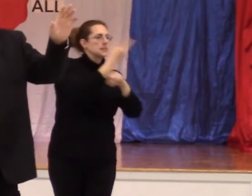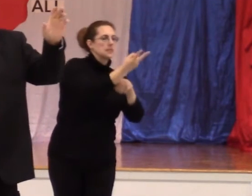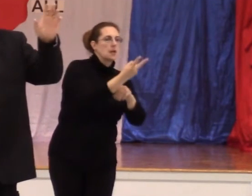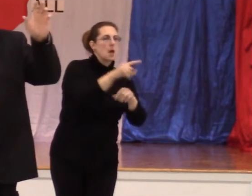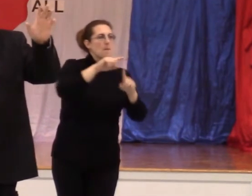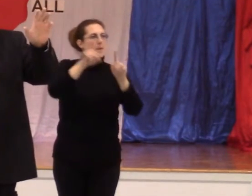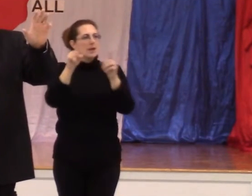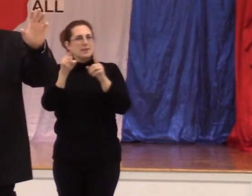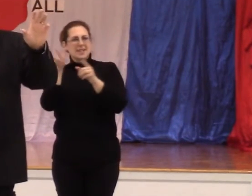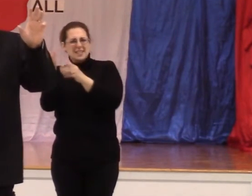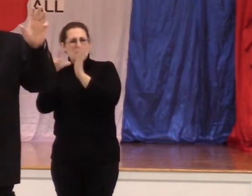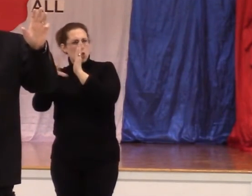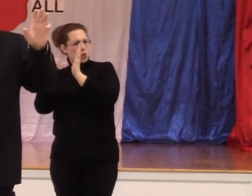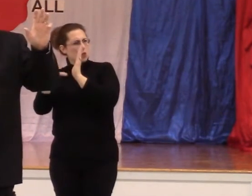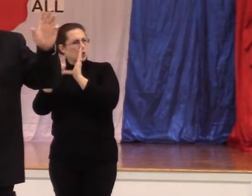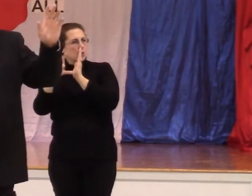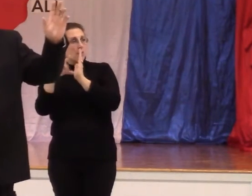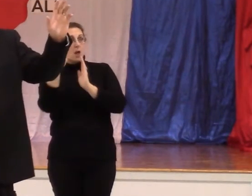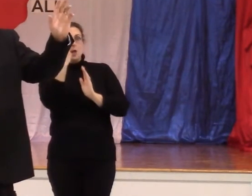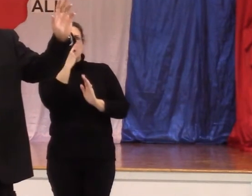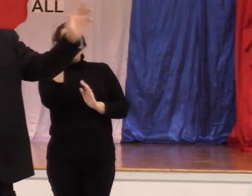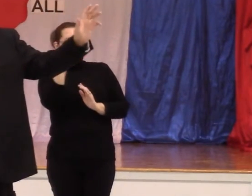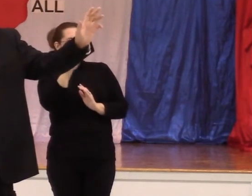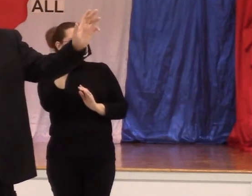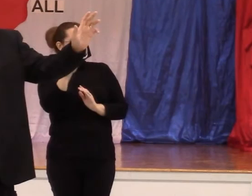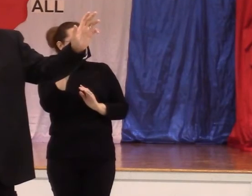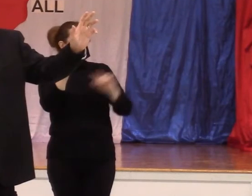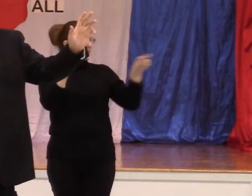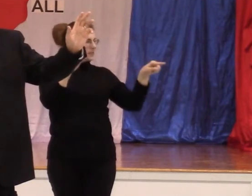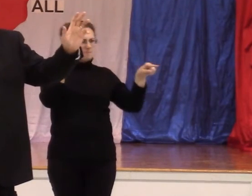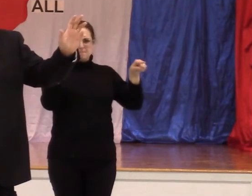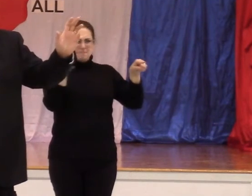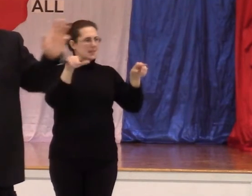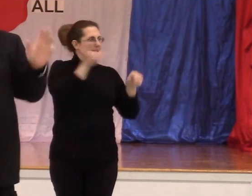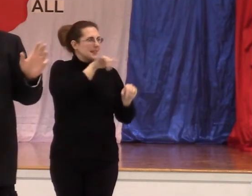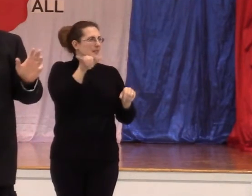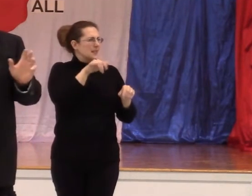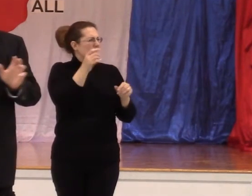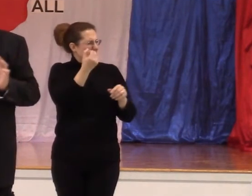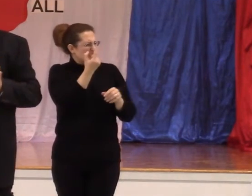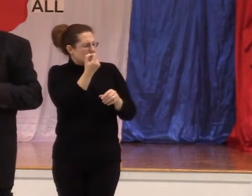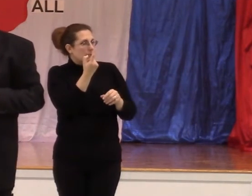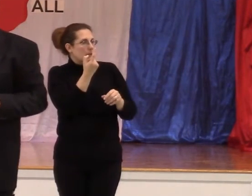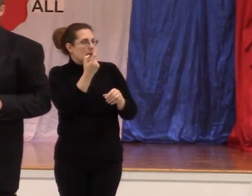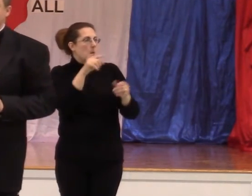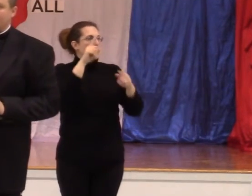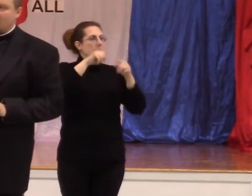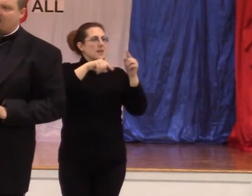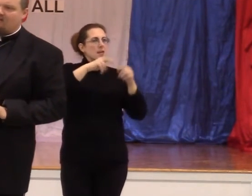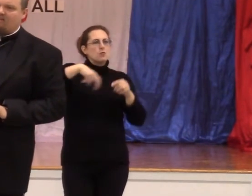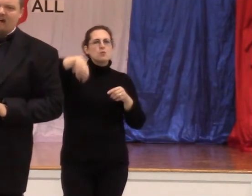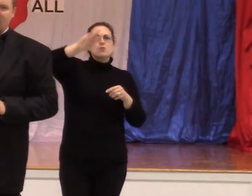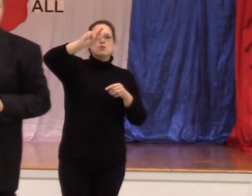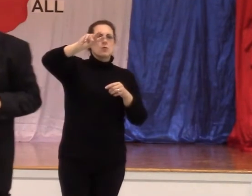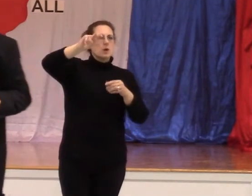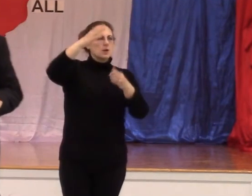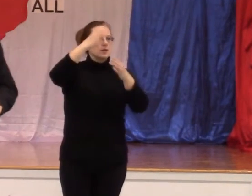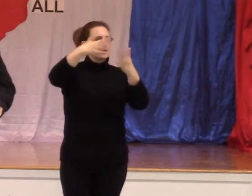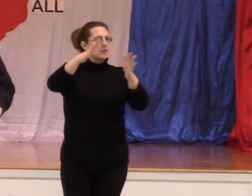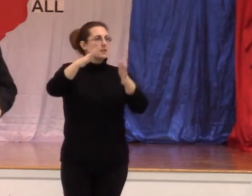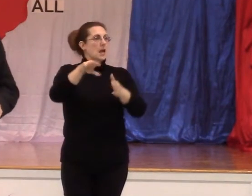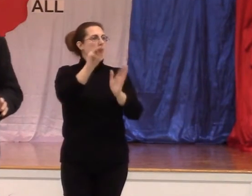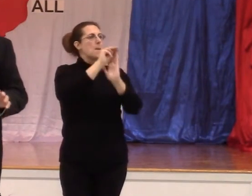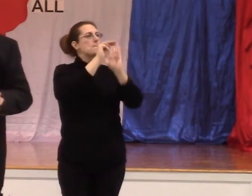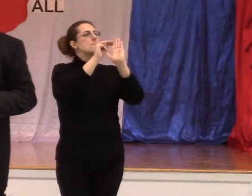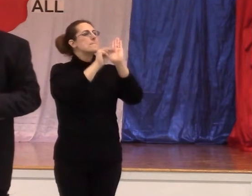but then there were these Lutheran churches which looked a lot like the Roman Catholic ones. But then by the end of the tour, we got to a Methodist church, and it